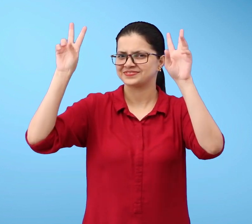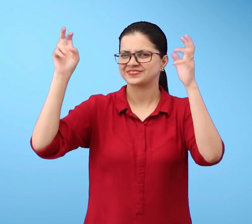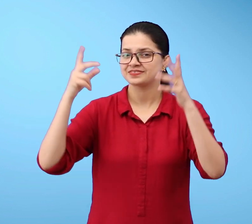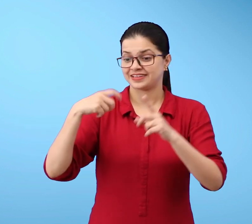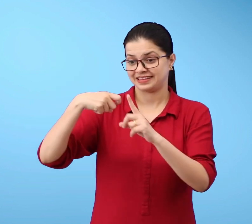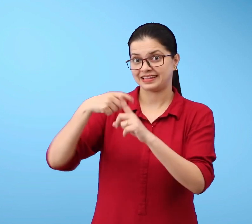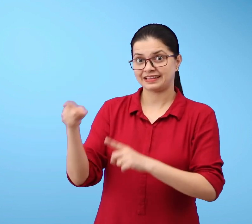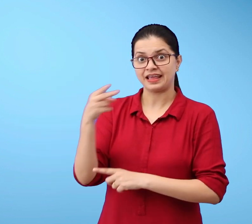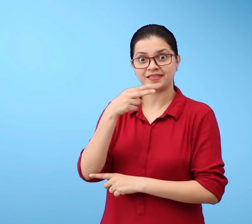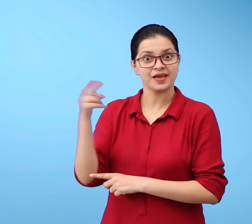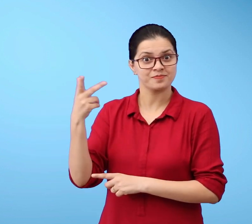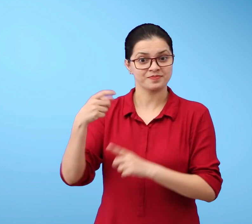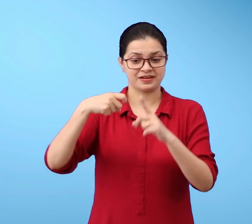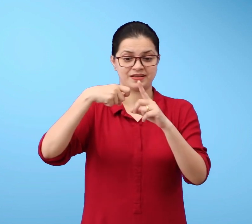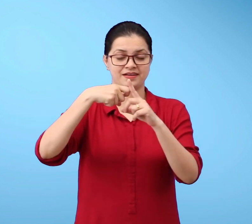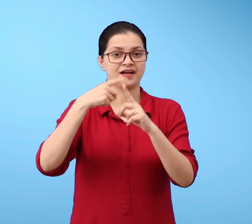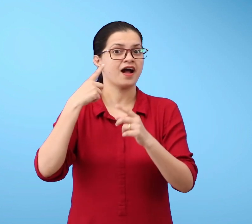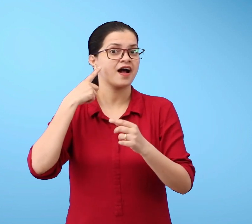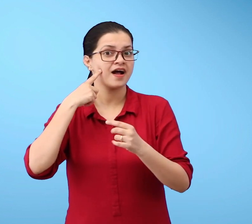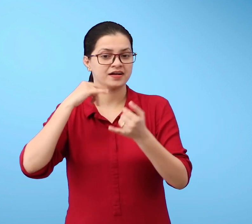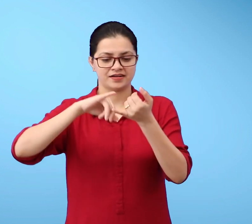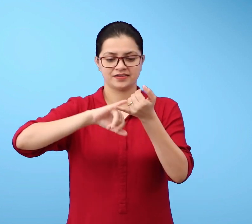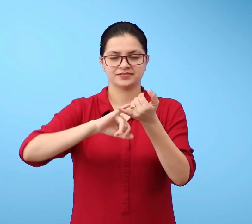The story of Kisa Gautami.